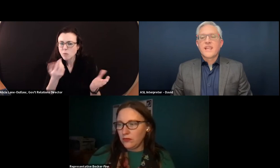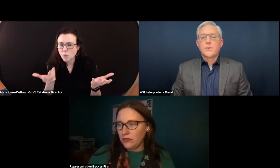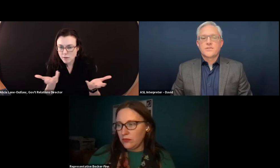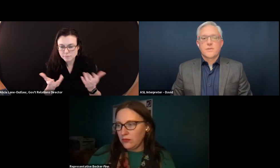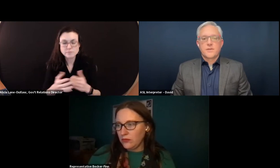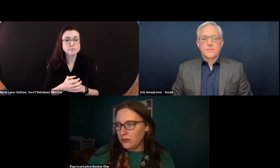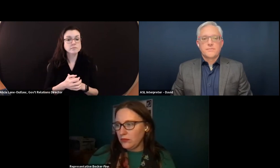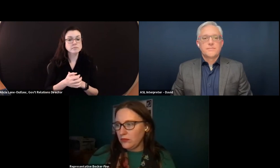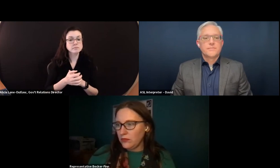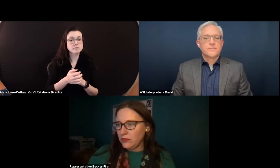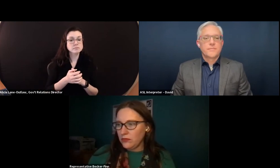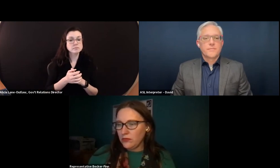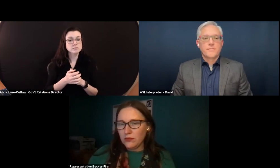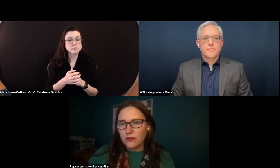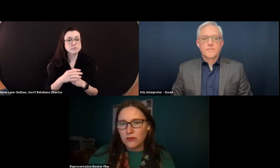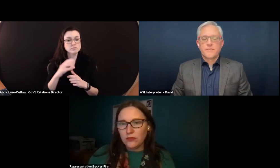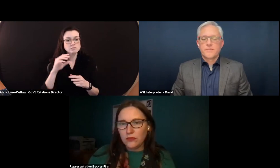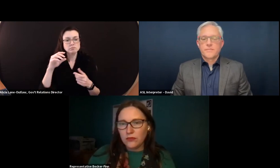and the language of the bill.